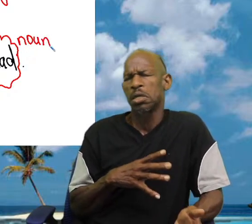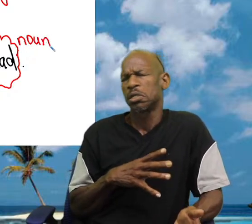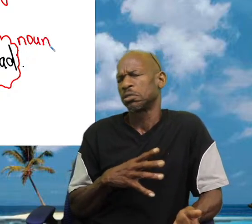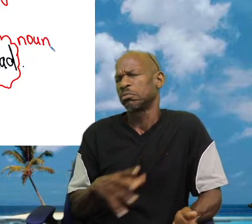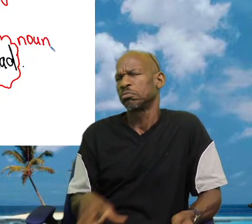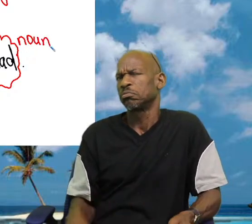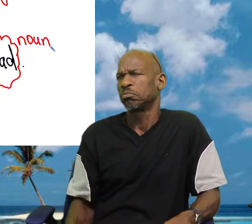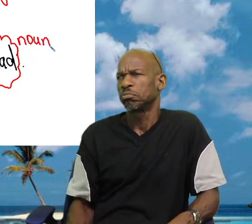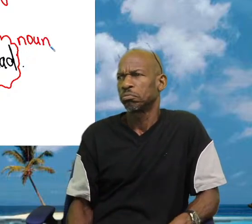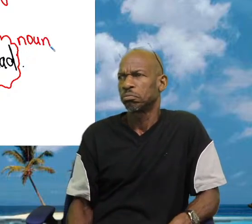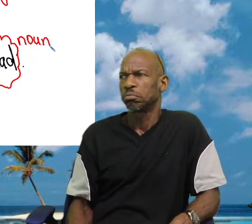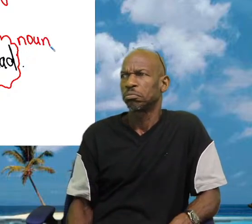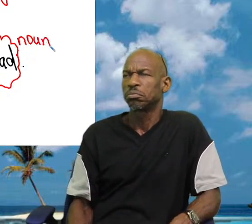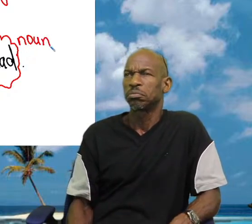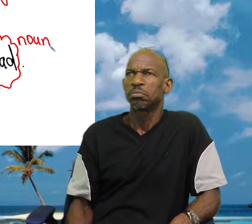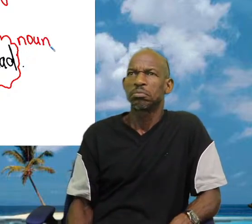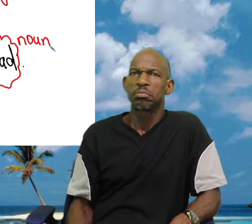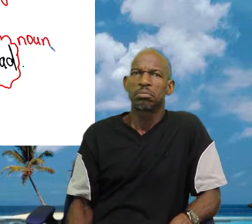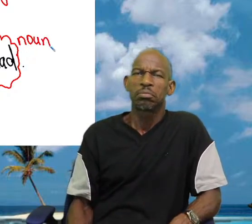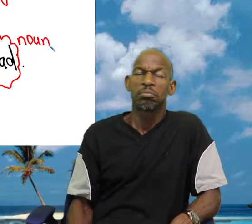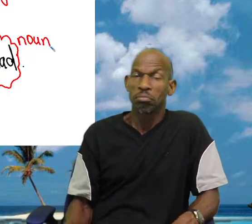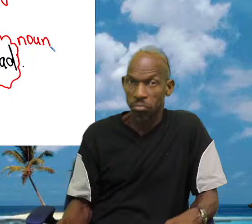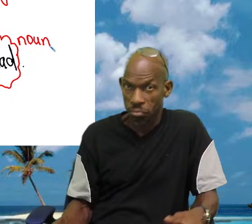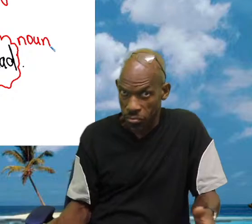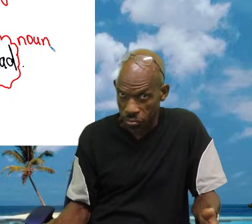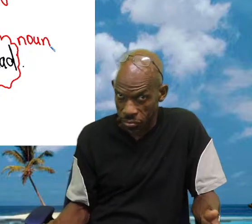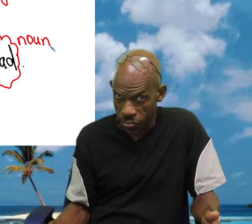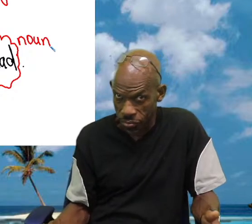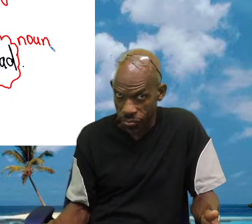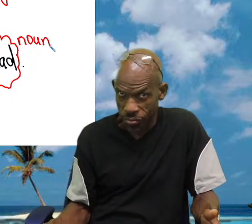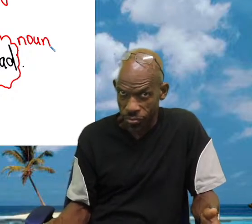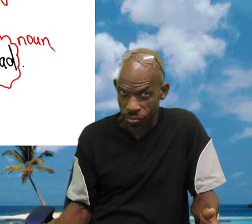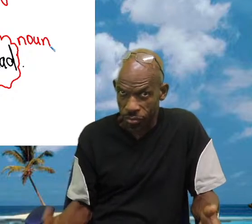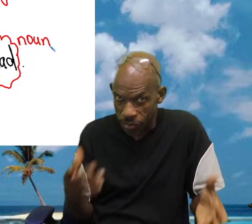So I say the beautiful island is Trinidad.